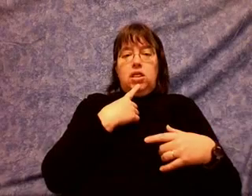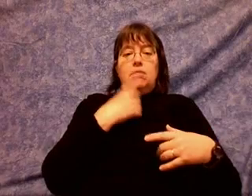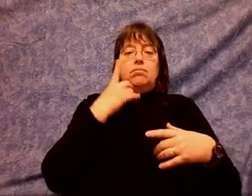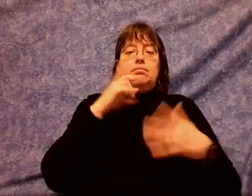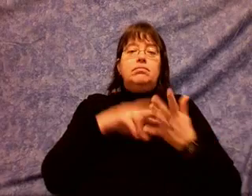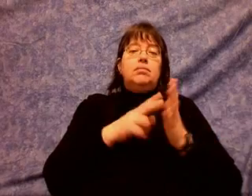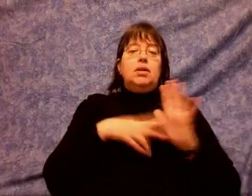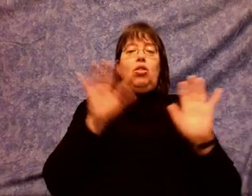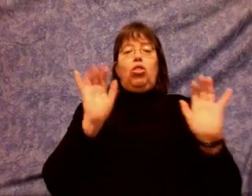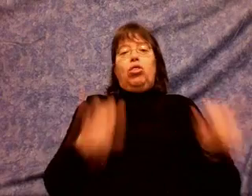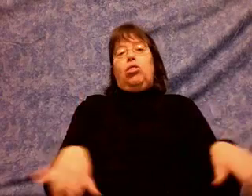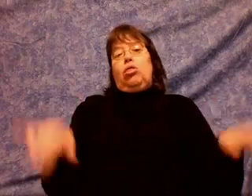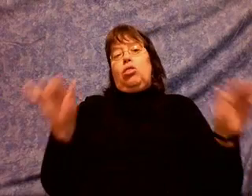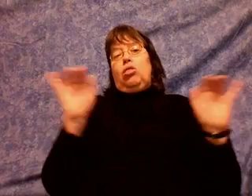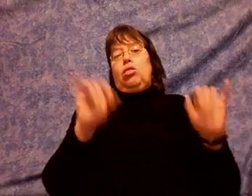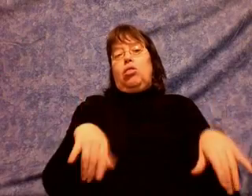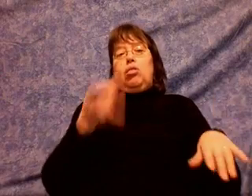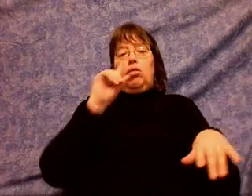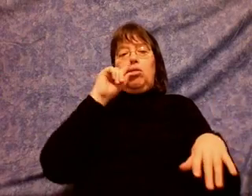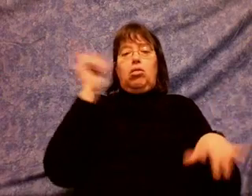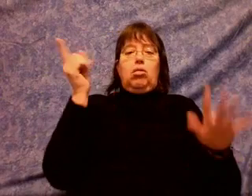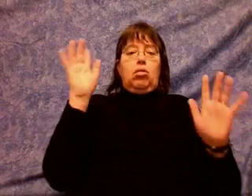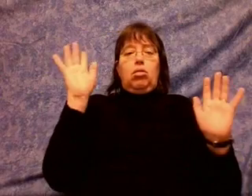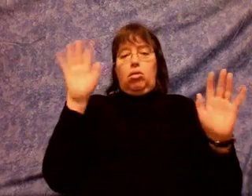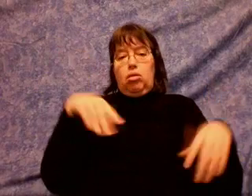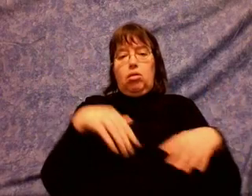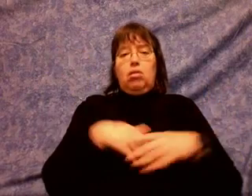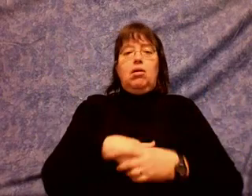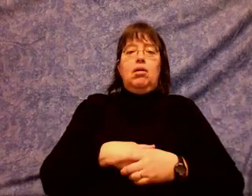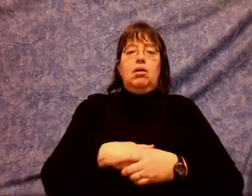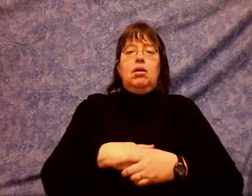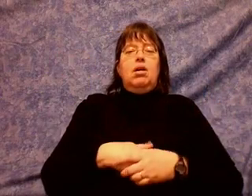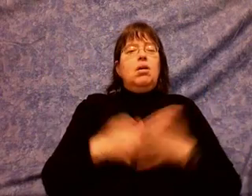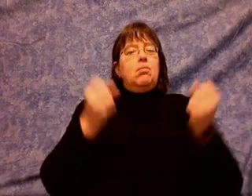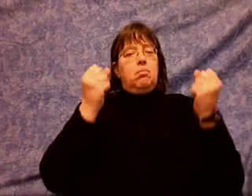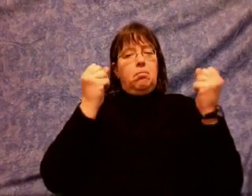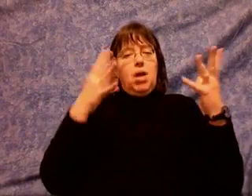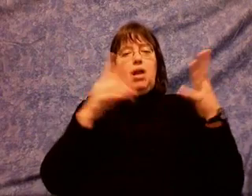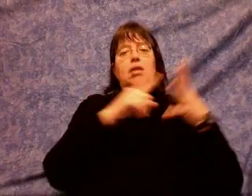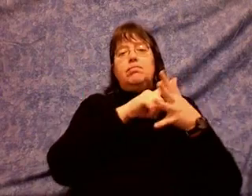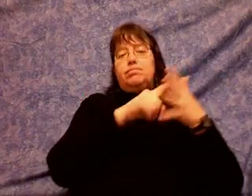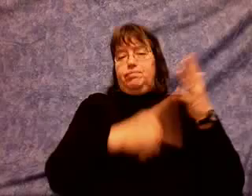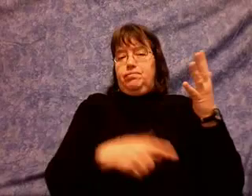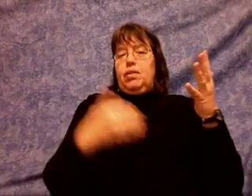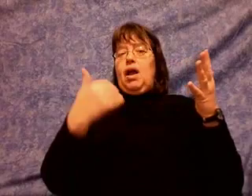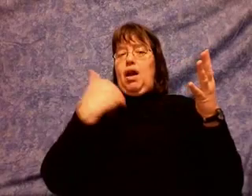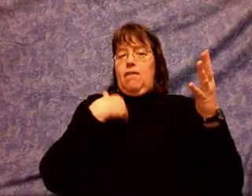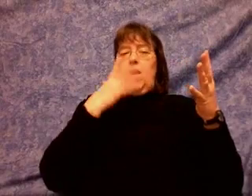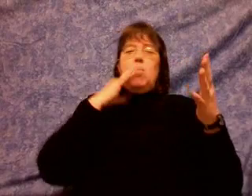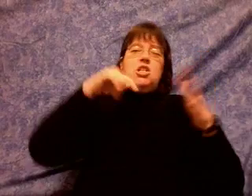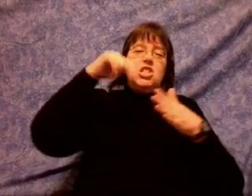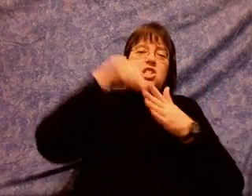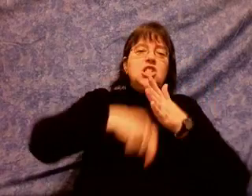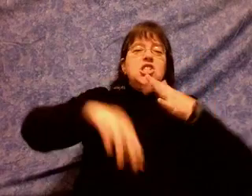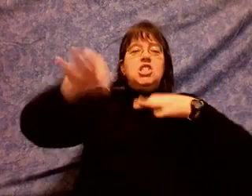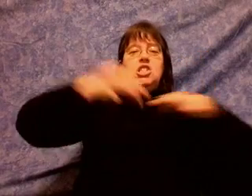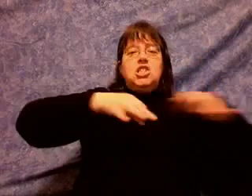The tongue out means kind of a boring situation, same old, same old. So there are many lower